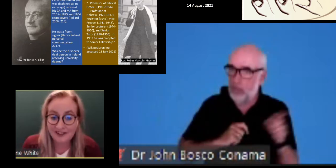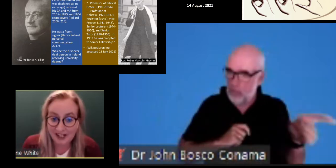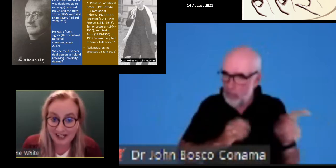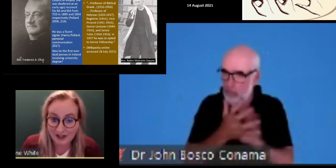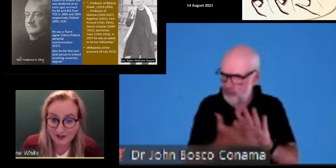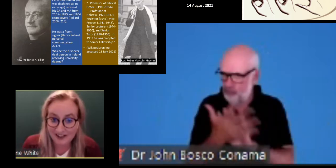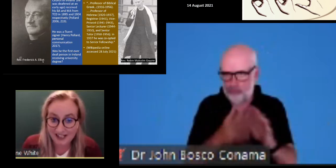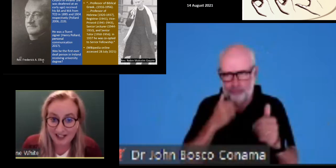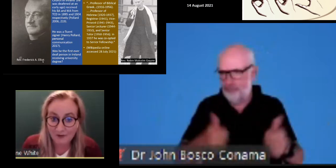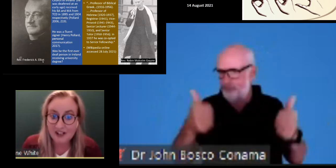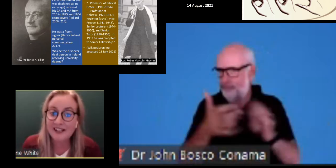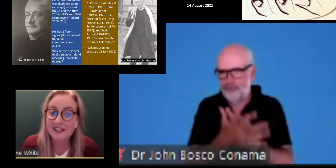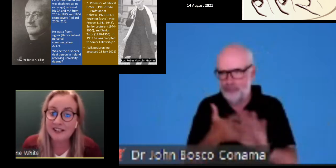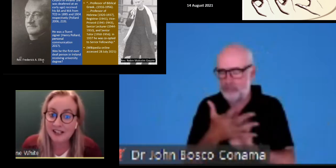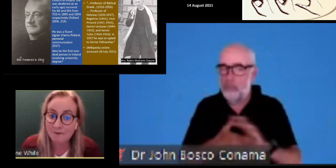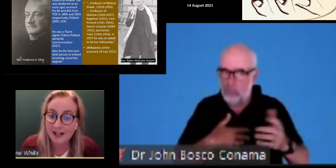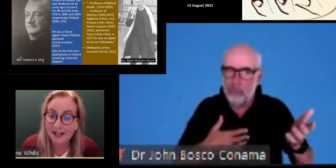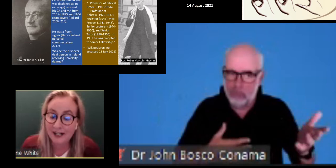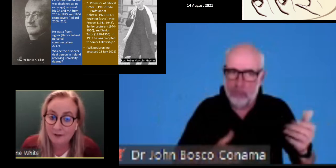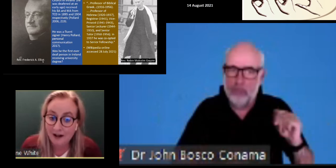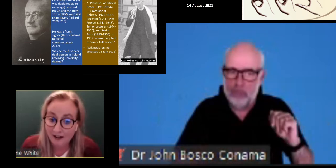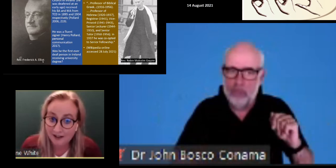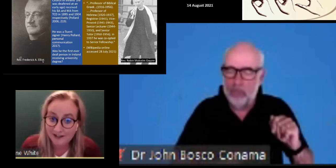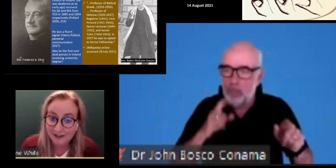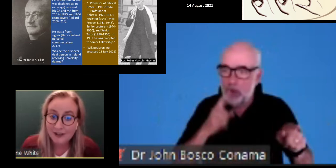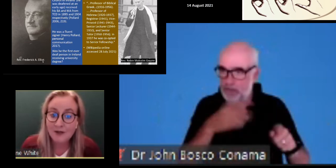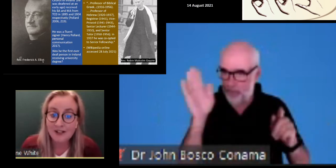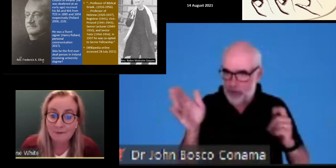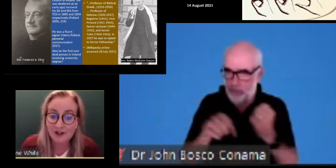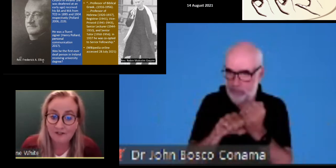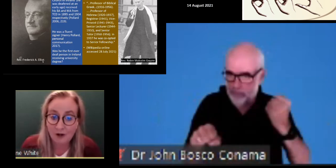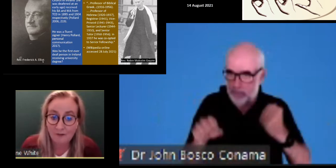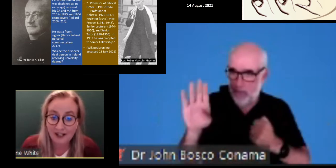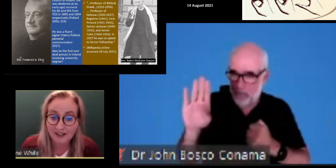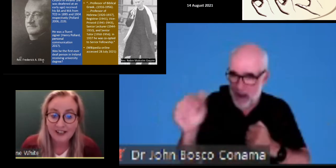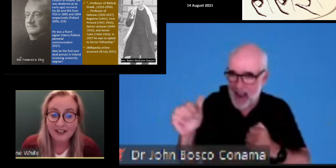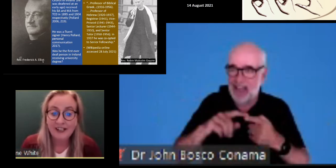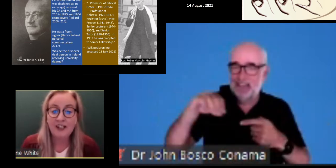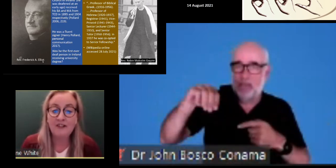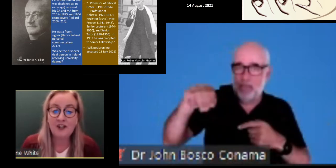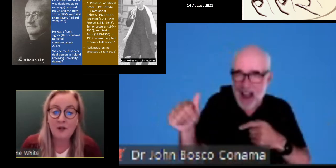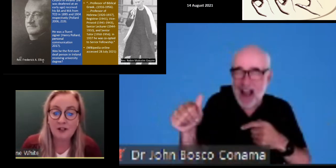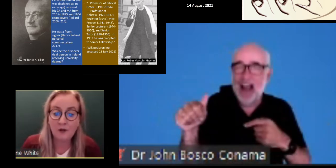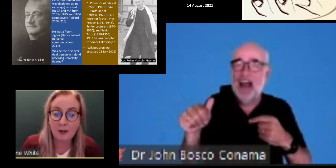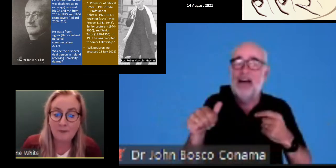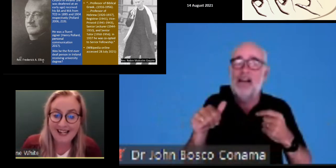he used sign language, and this is stated by Henry Pollard, who was able to confirm that. He graduated with a